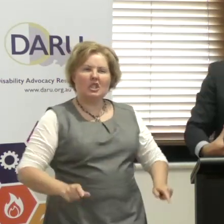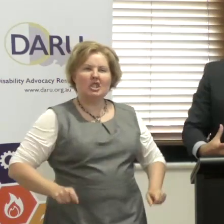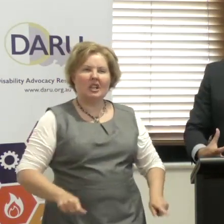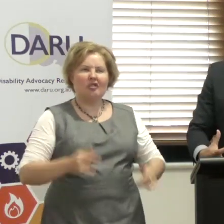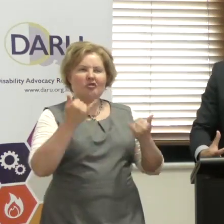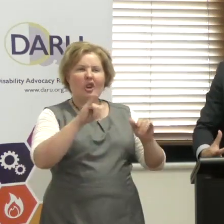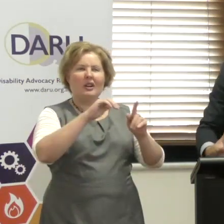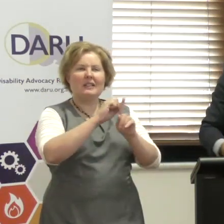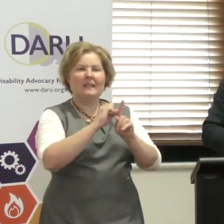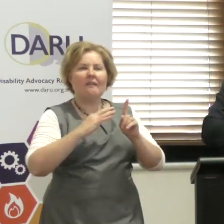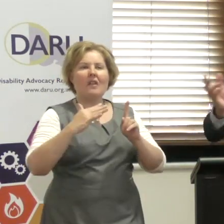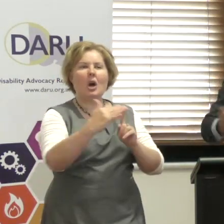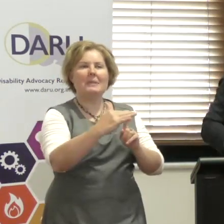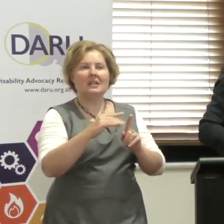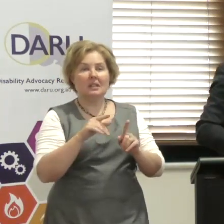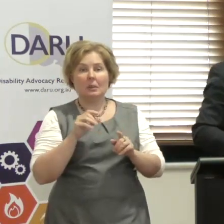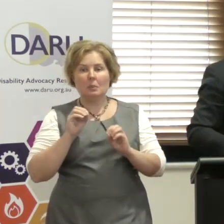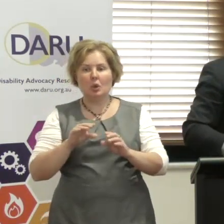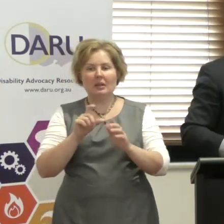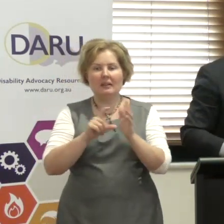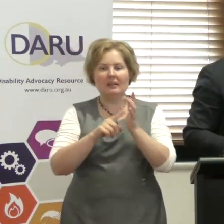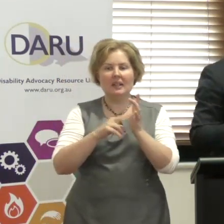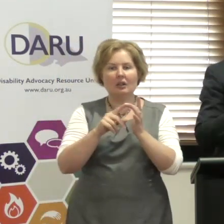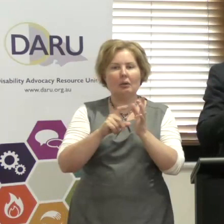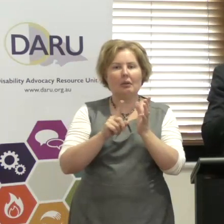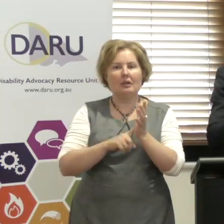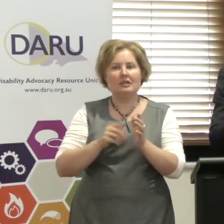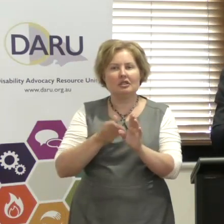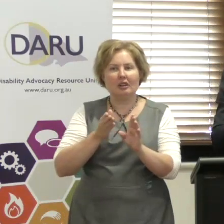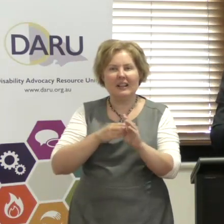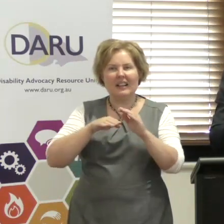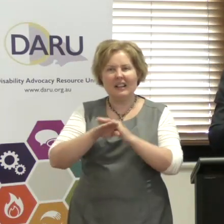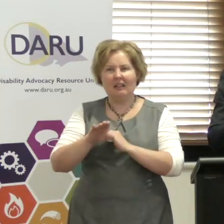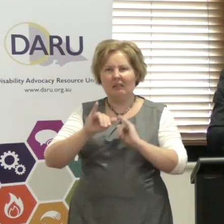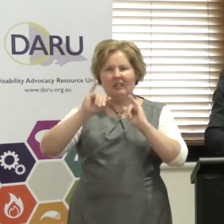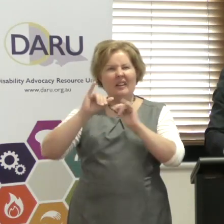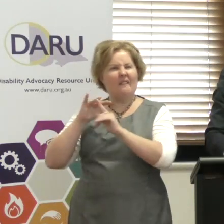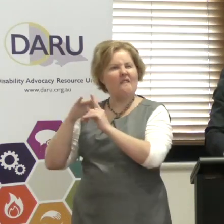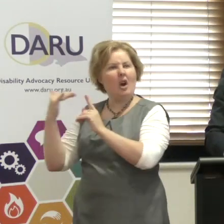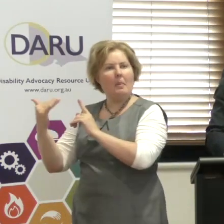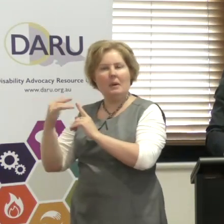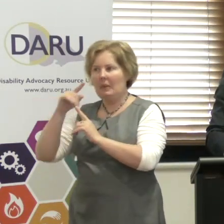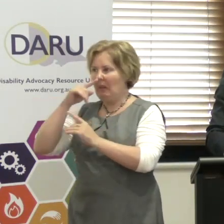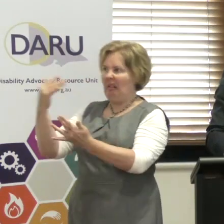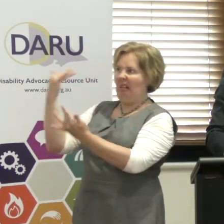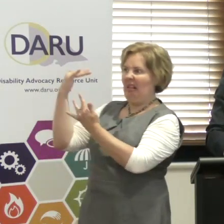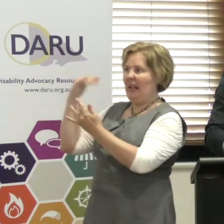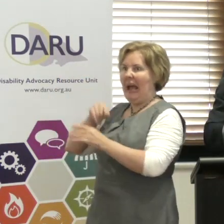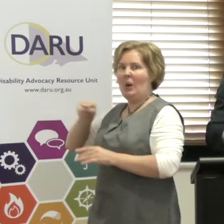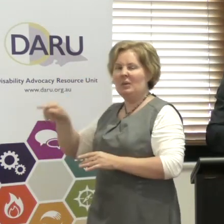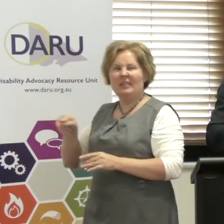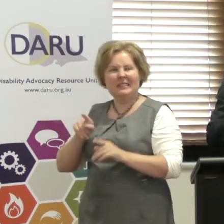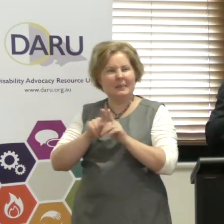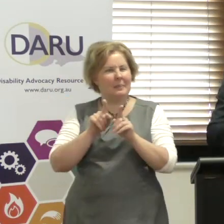a hostile environment like that, you've got your melted wheels. So it's that kind of metaphor. But I